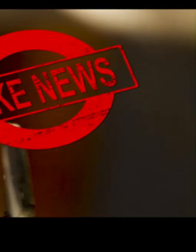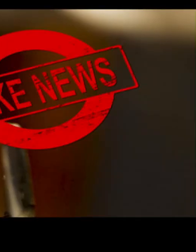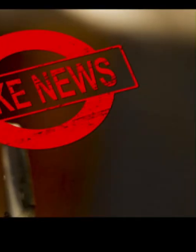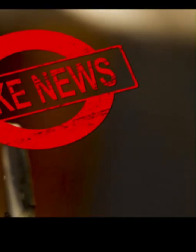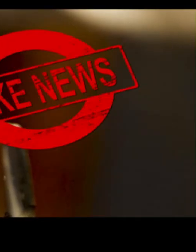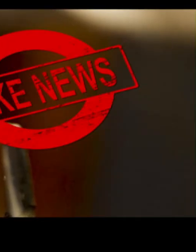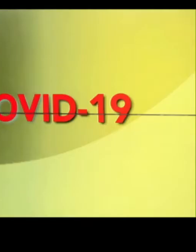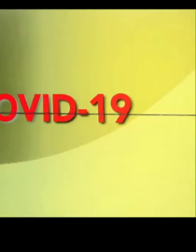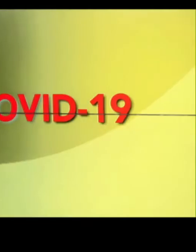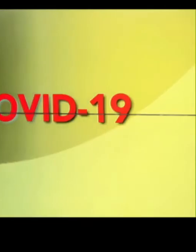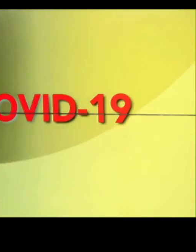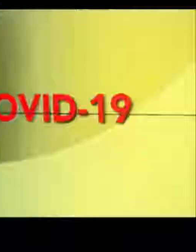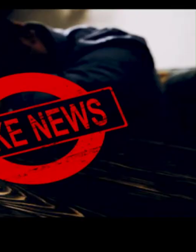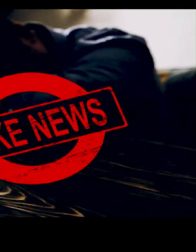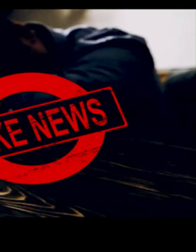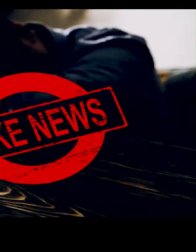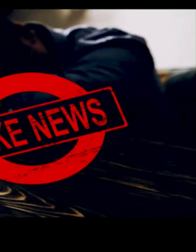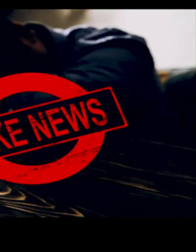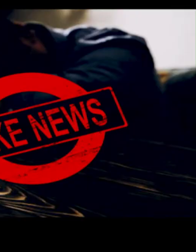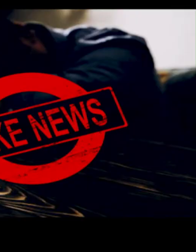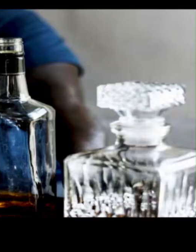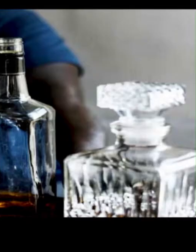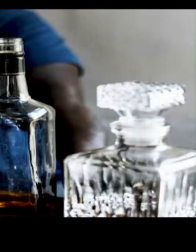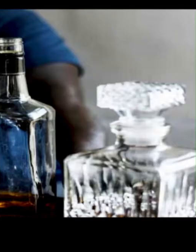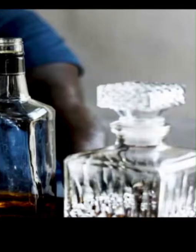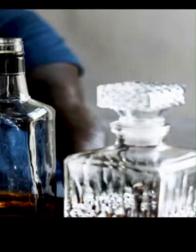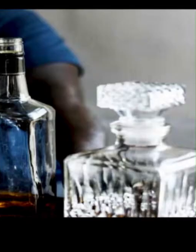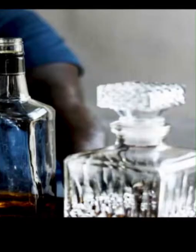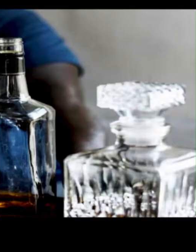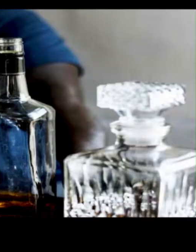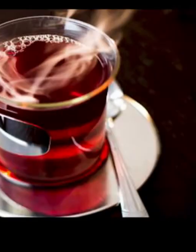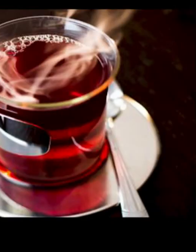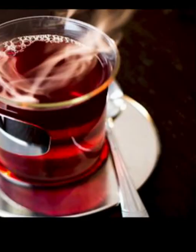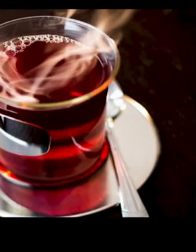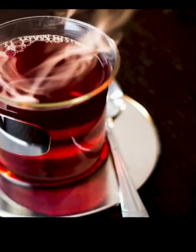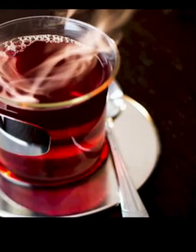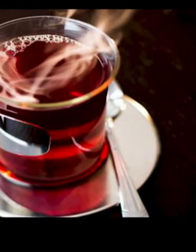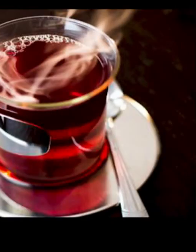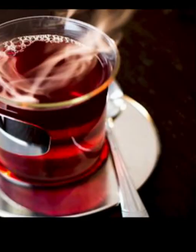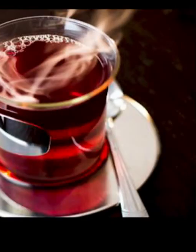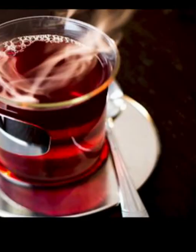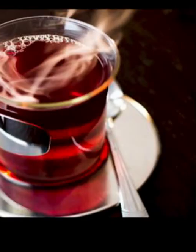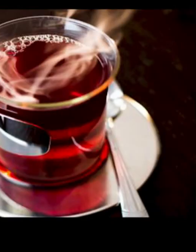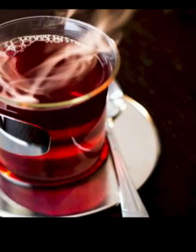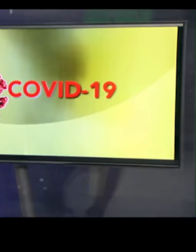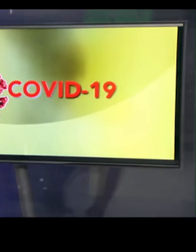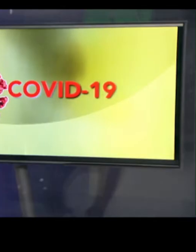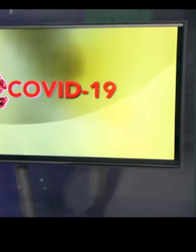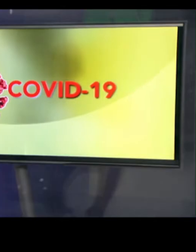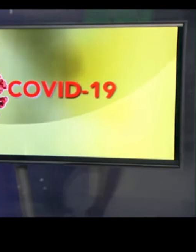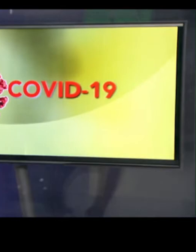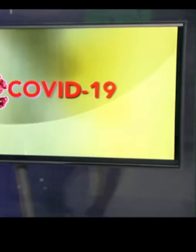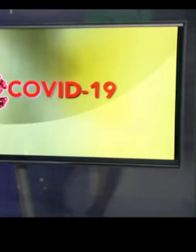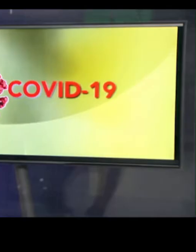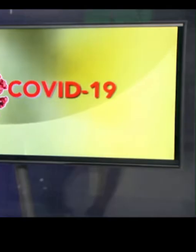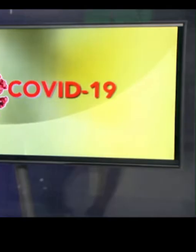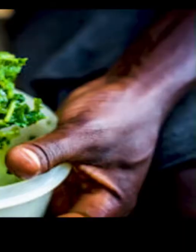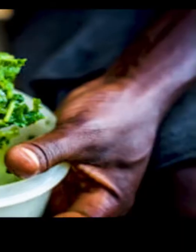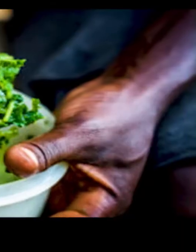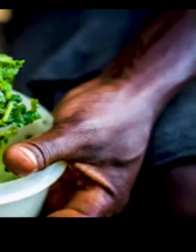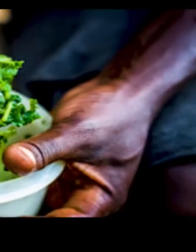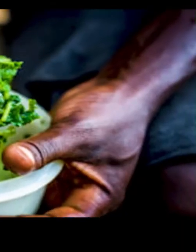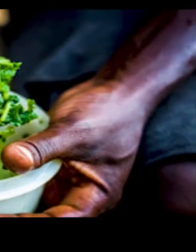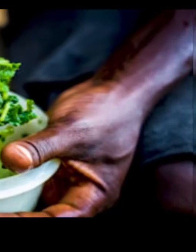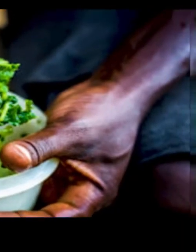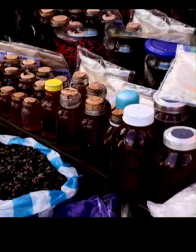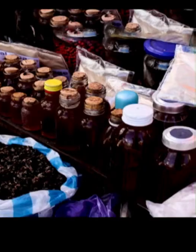internal cleanser for COVID-19, thereby leading to excessive consumption of these drinks. The use of local concoctions